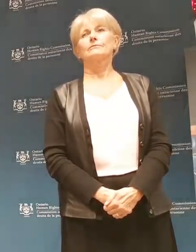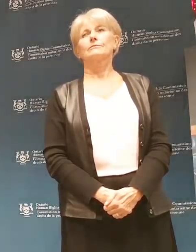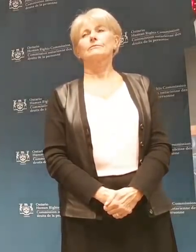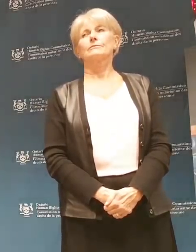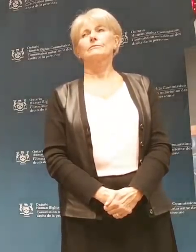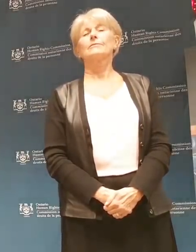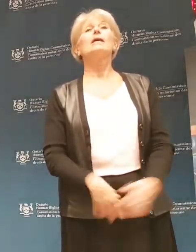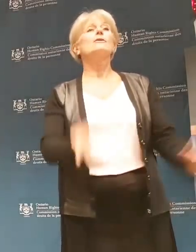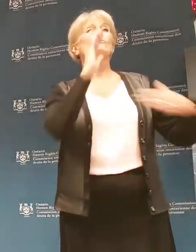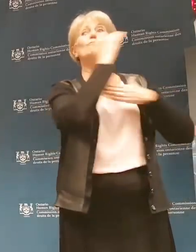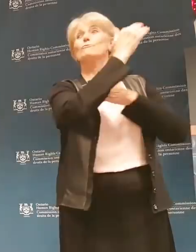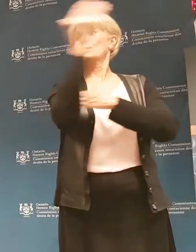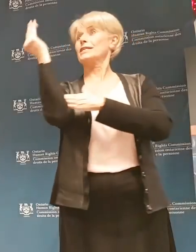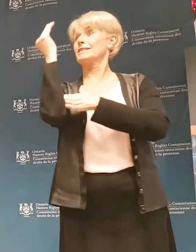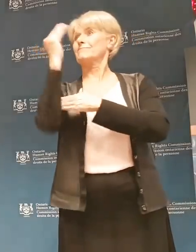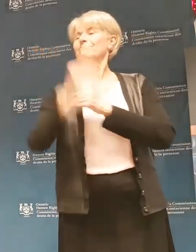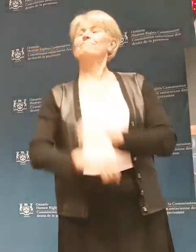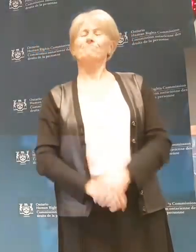Good morning.